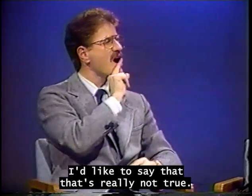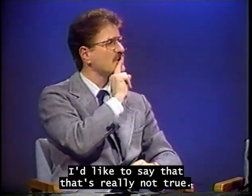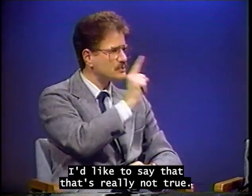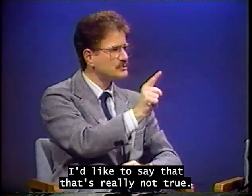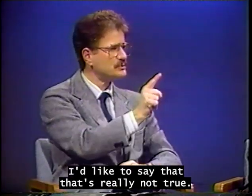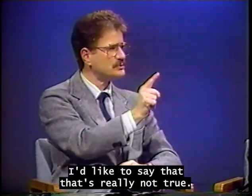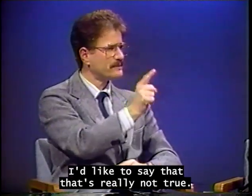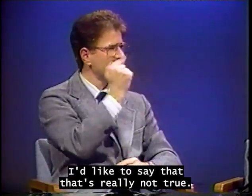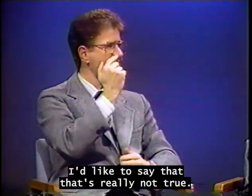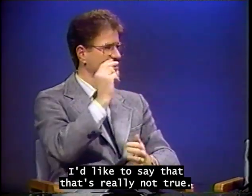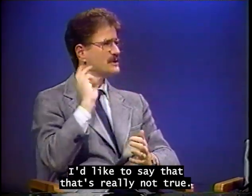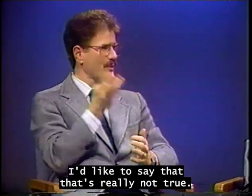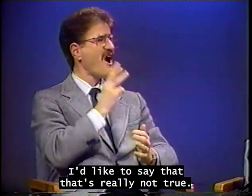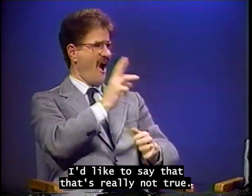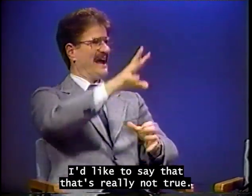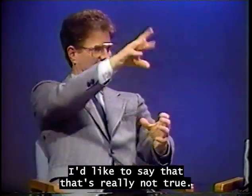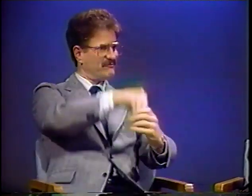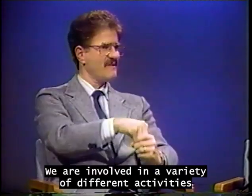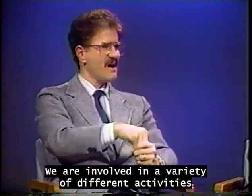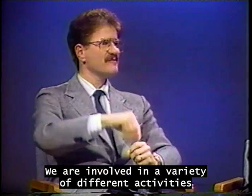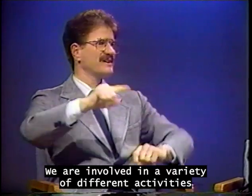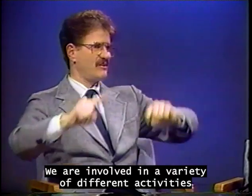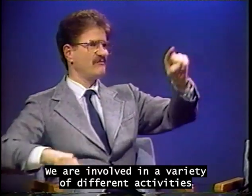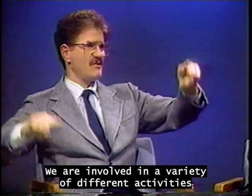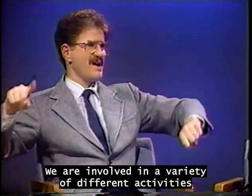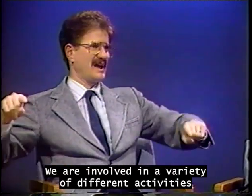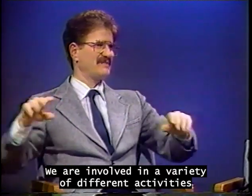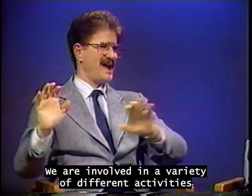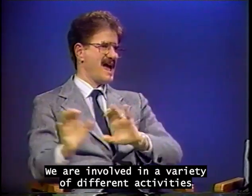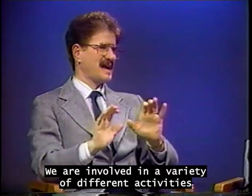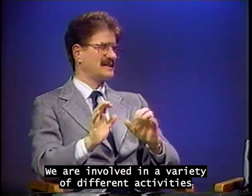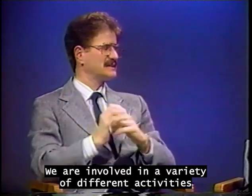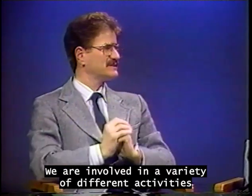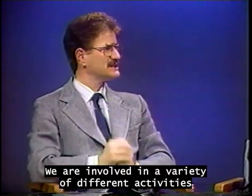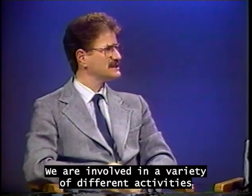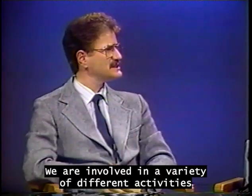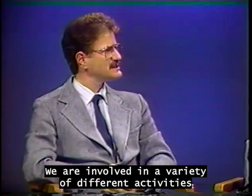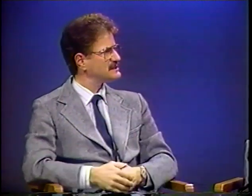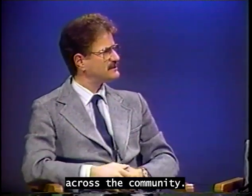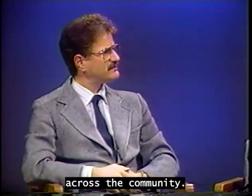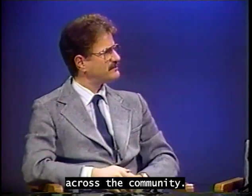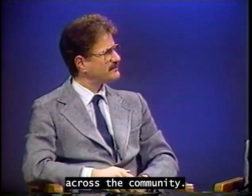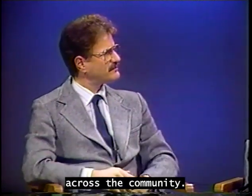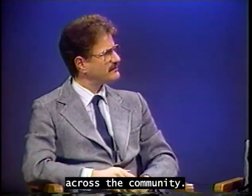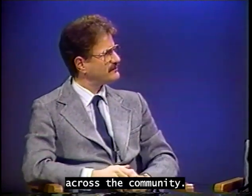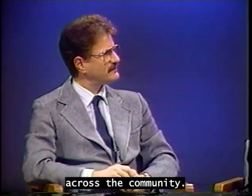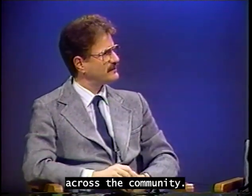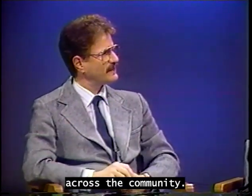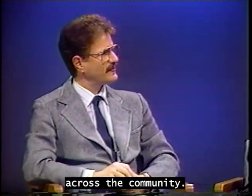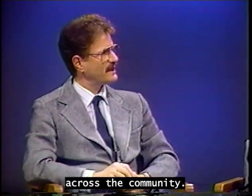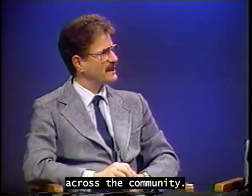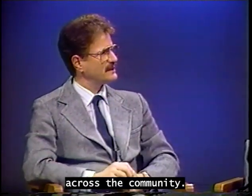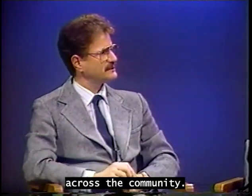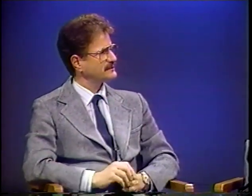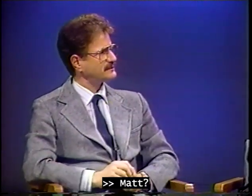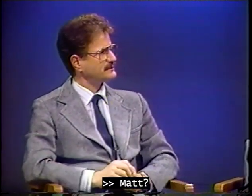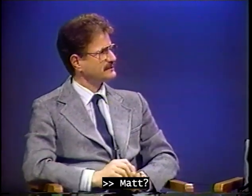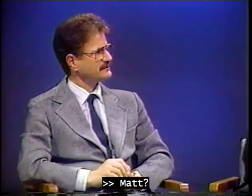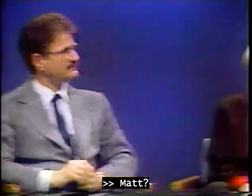that that's really not true. We are involved in a variety of different activities across the community. Matt?